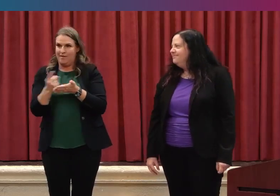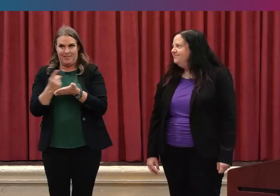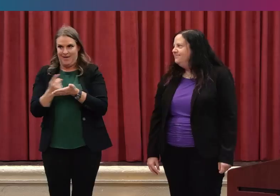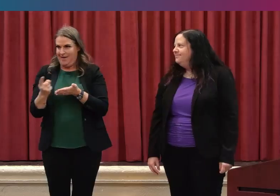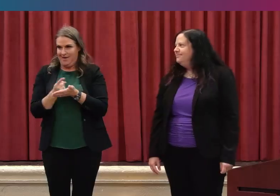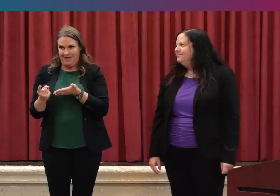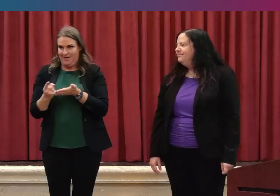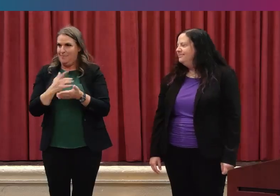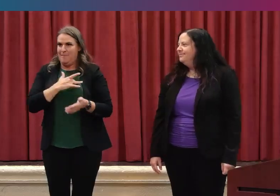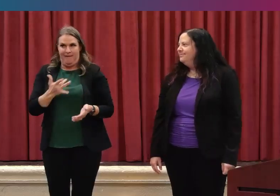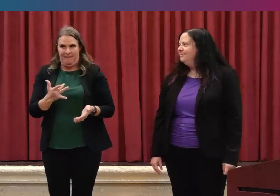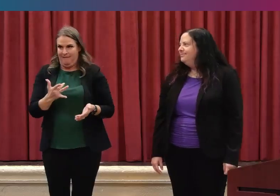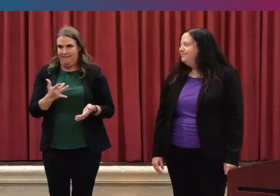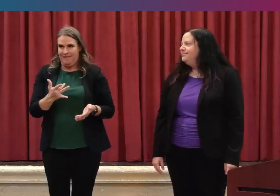not. They do not pay weekly.